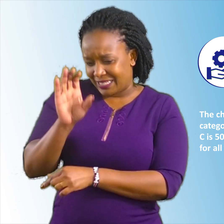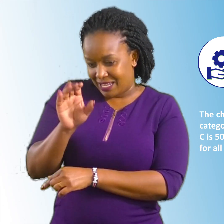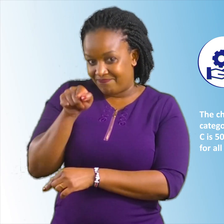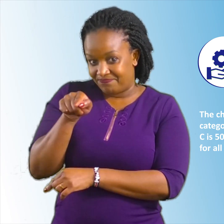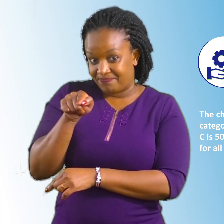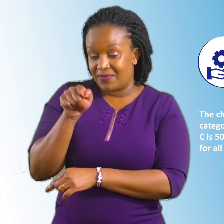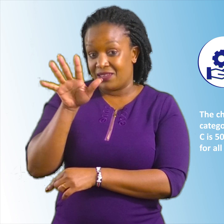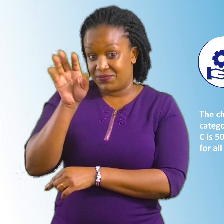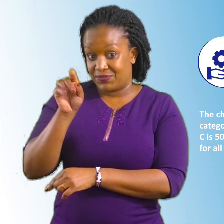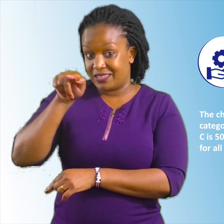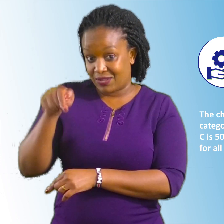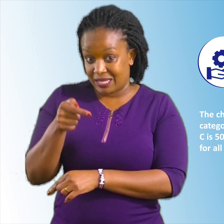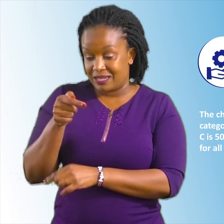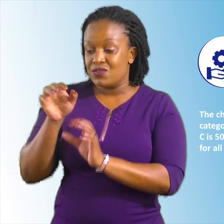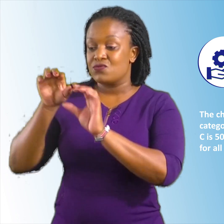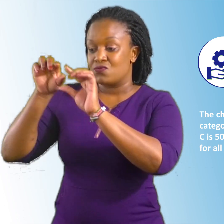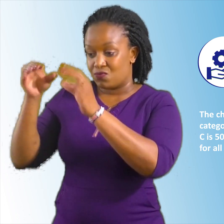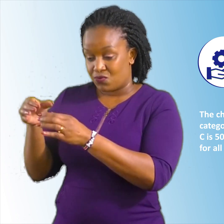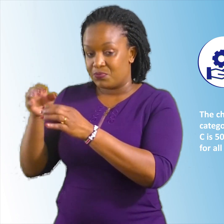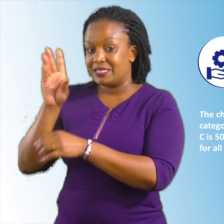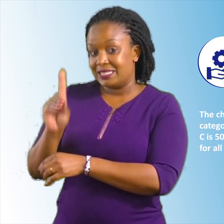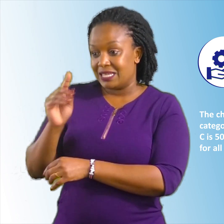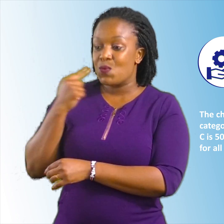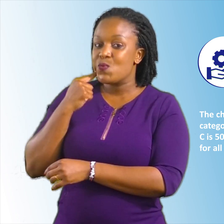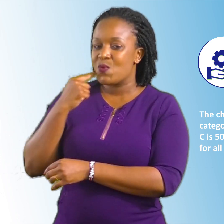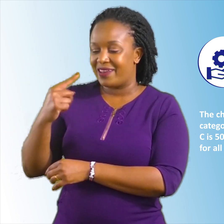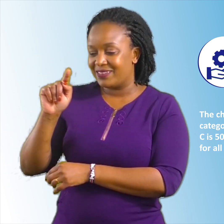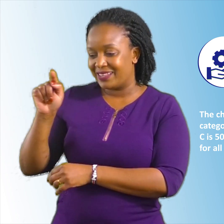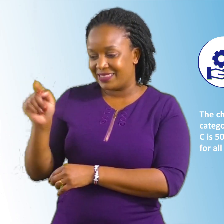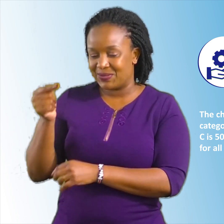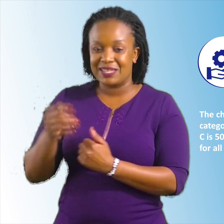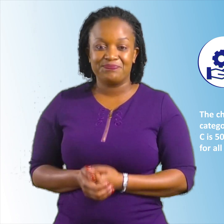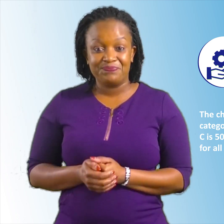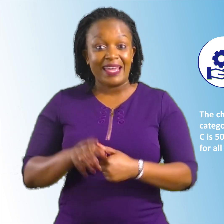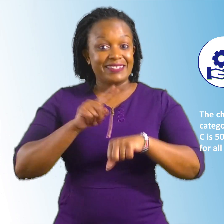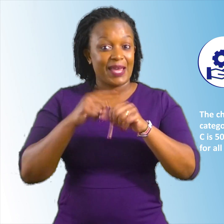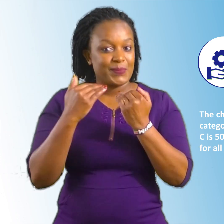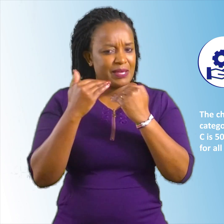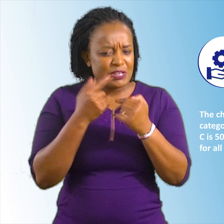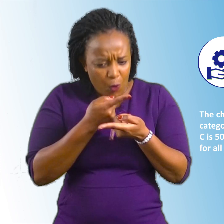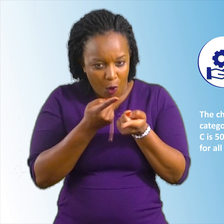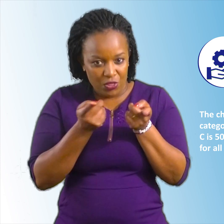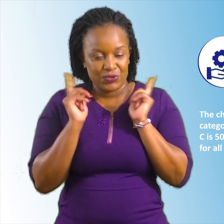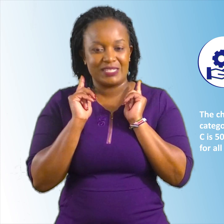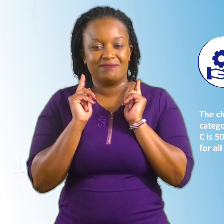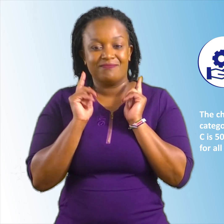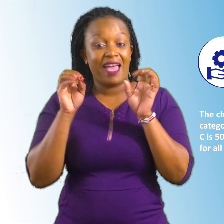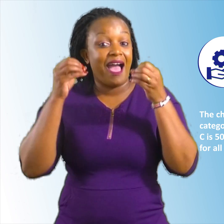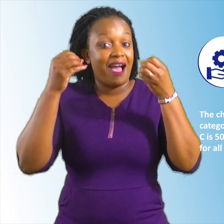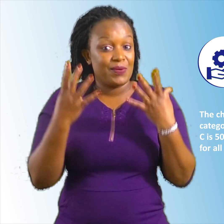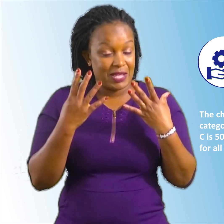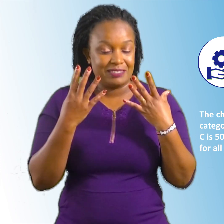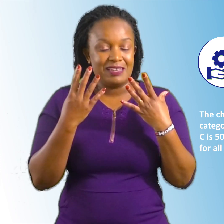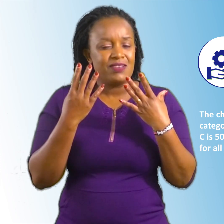is $50,000, and Category D is $100,000. The timeline for all is